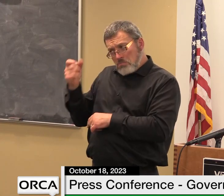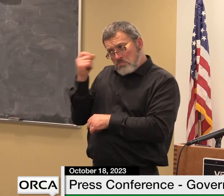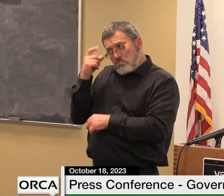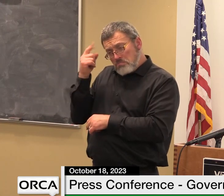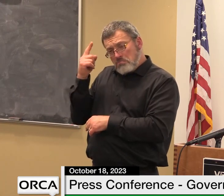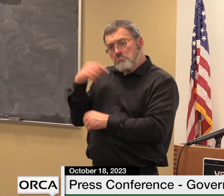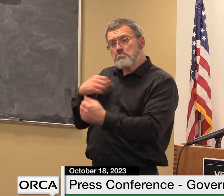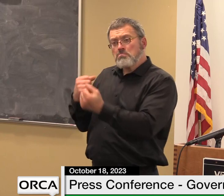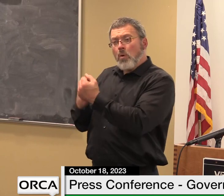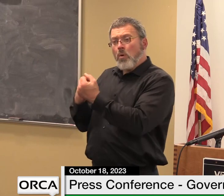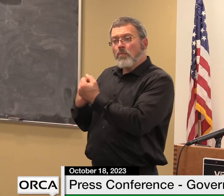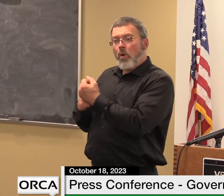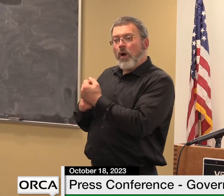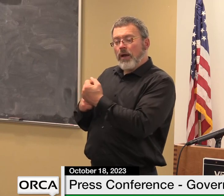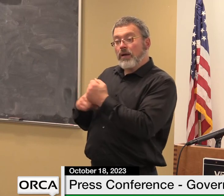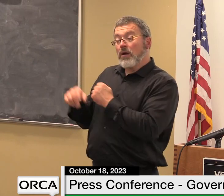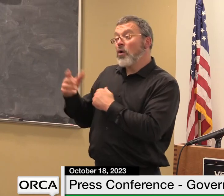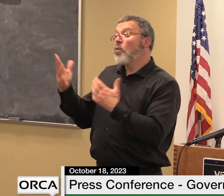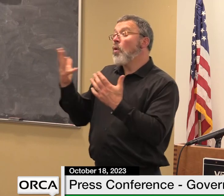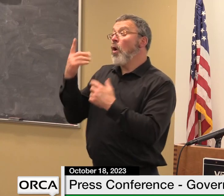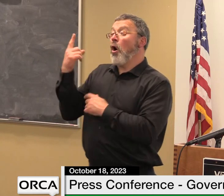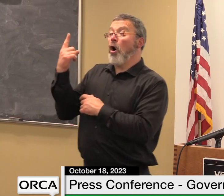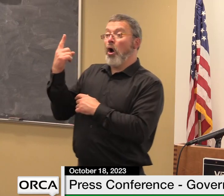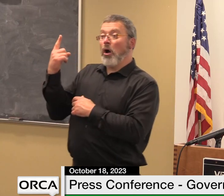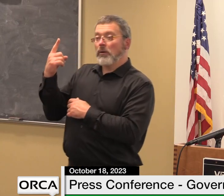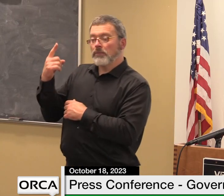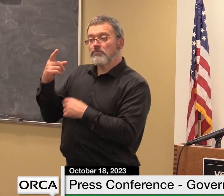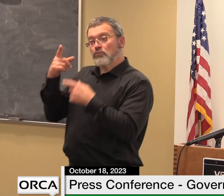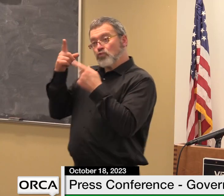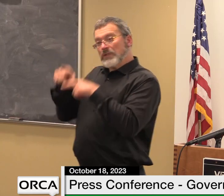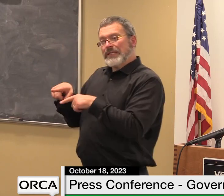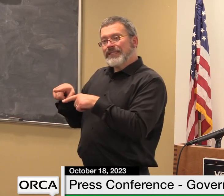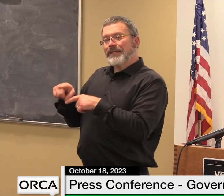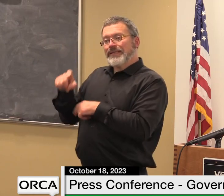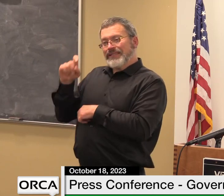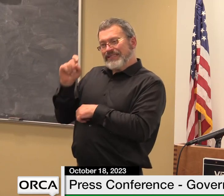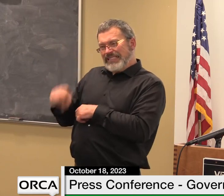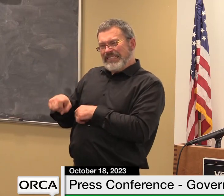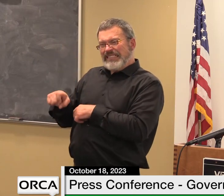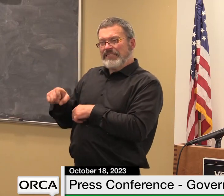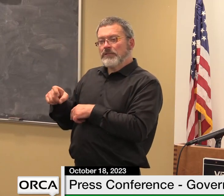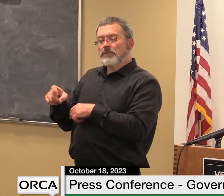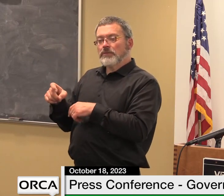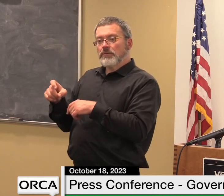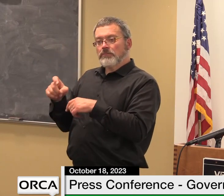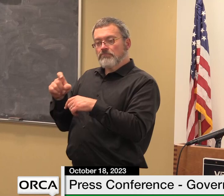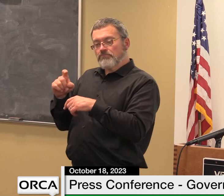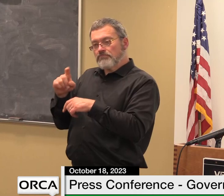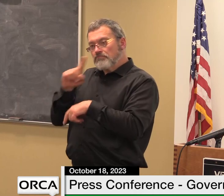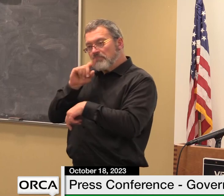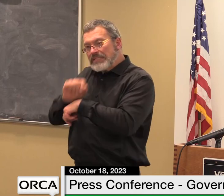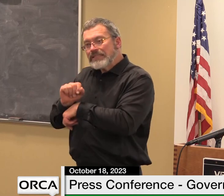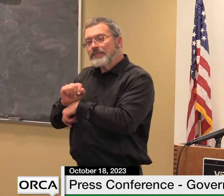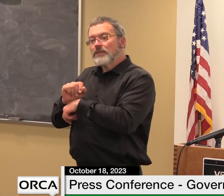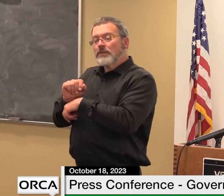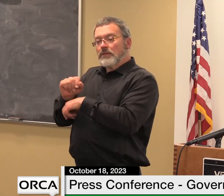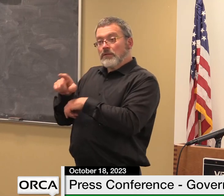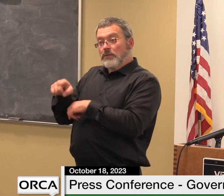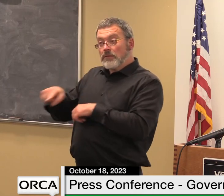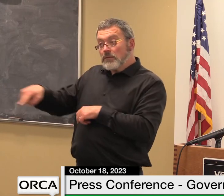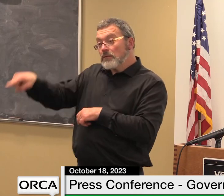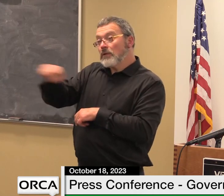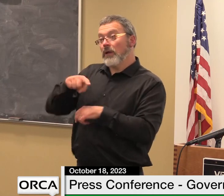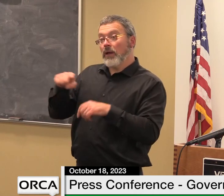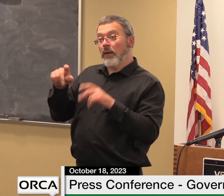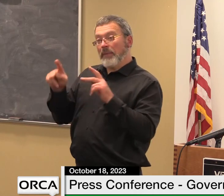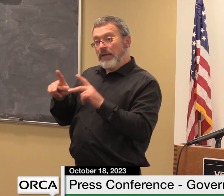of the areas where I agree we need to make sure that that people are held accountable,